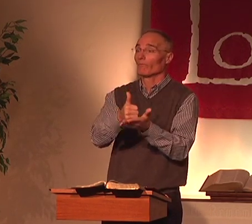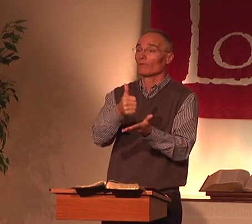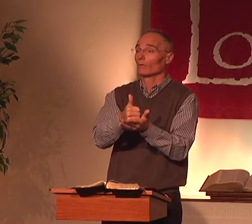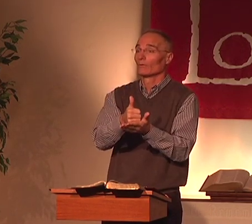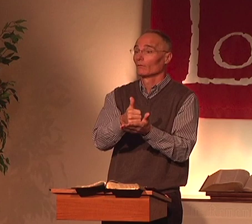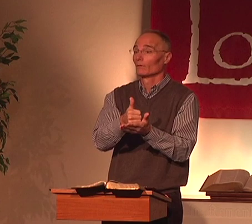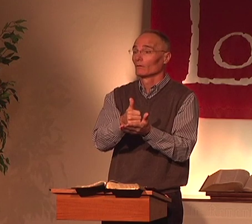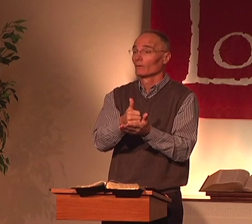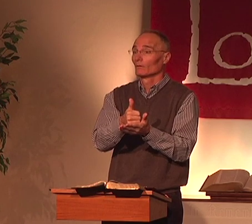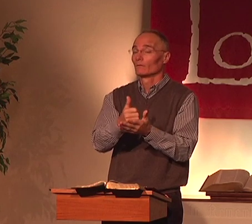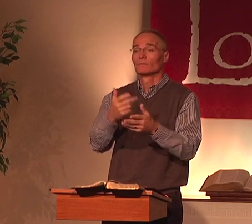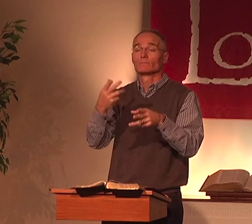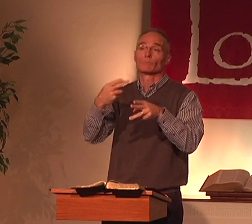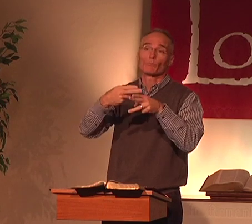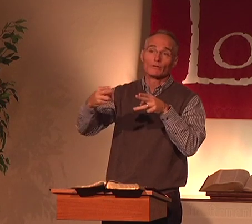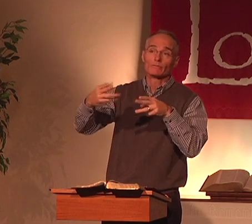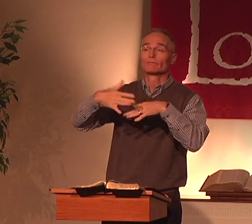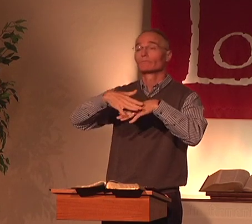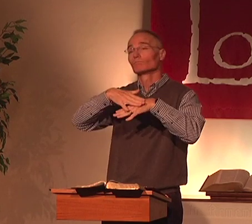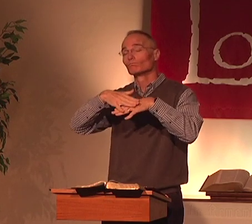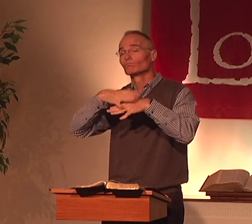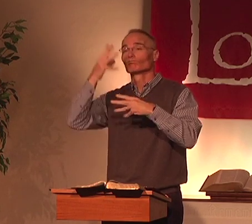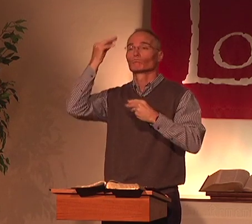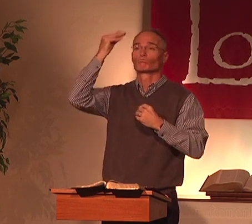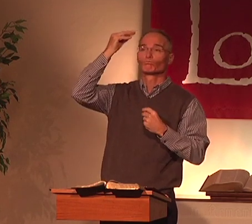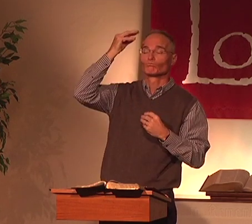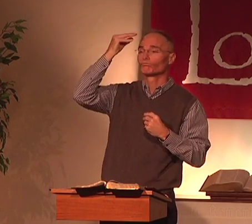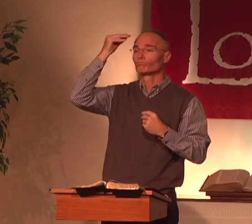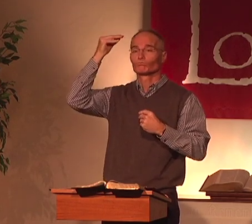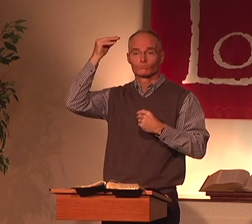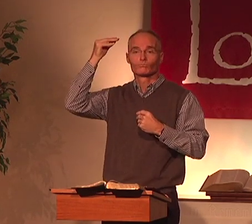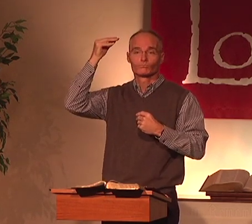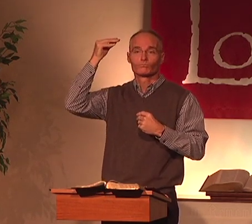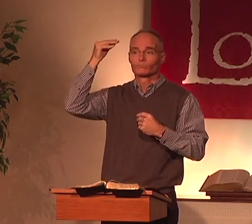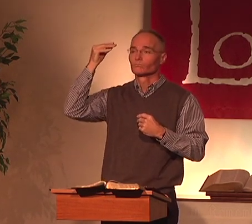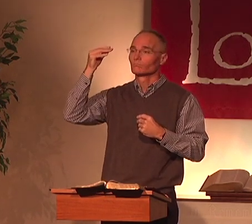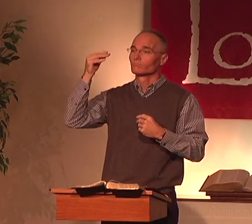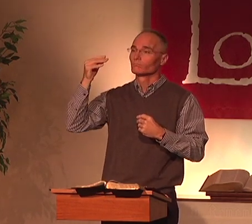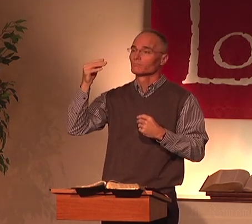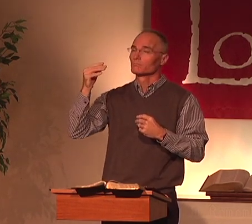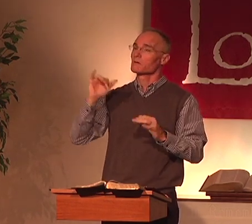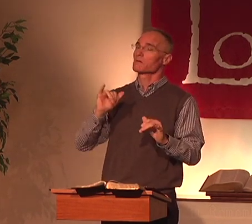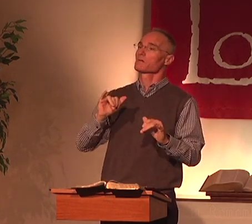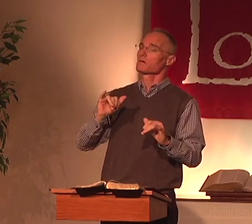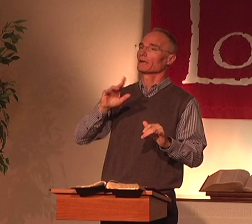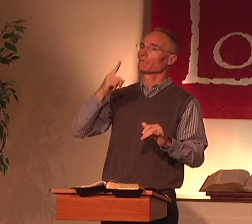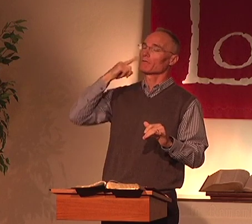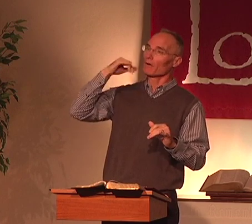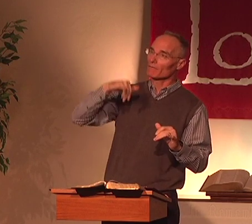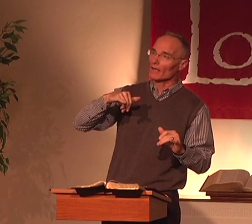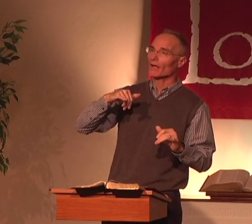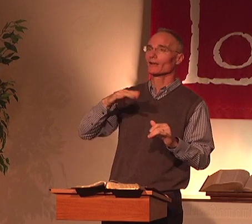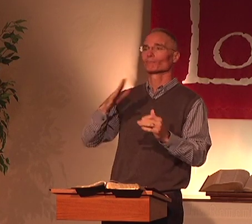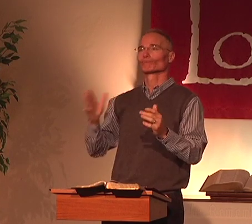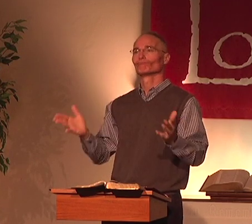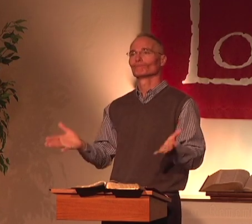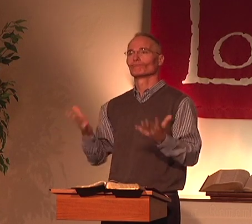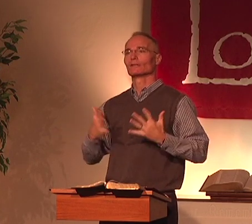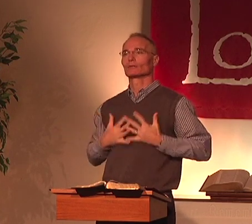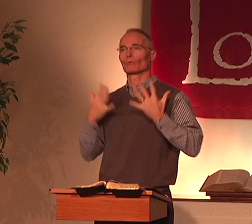it's great It's helpful A brief Superficial Kind of Thought provoking Devotion Cool